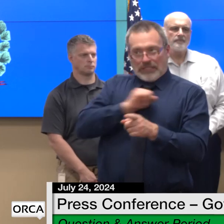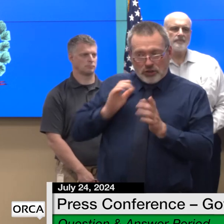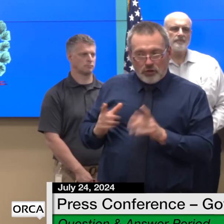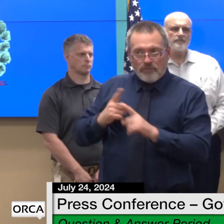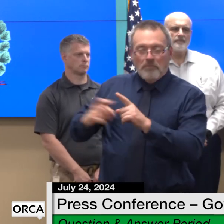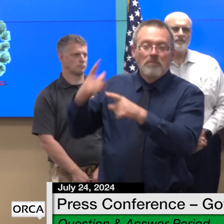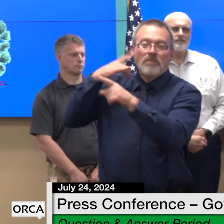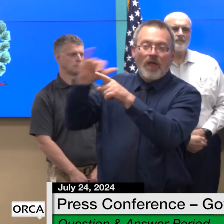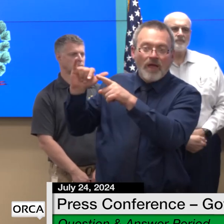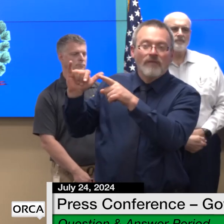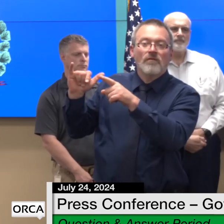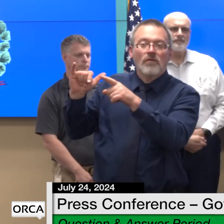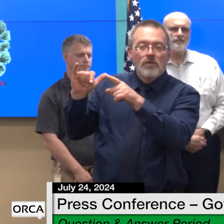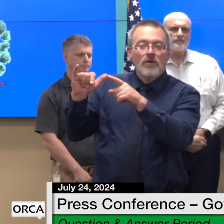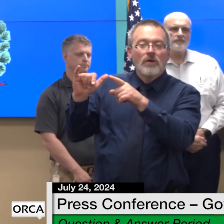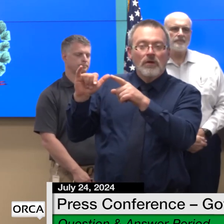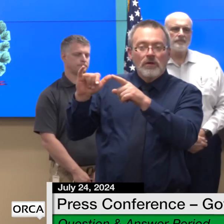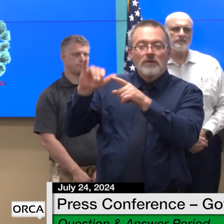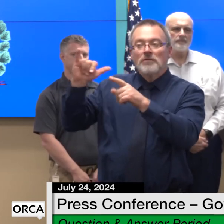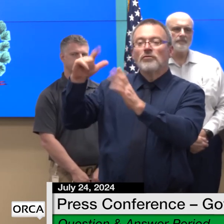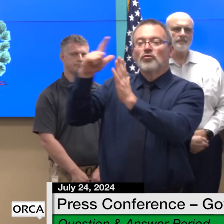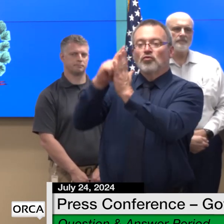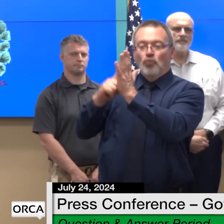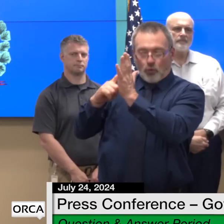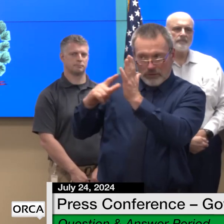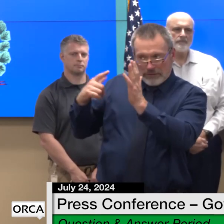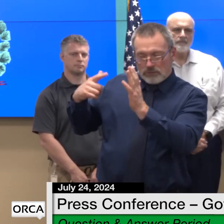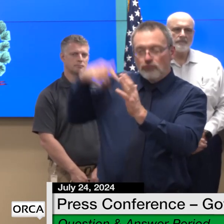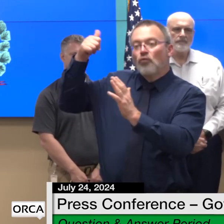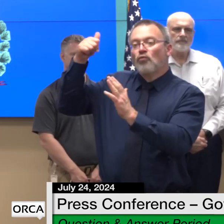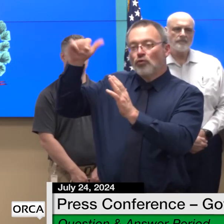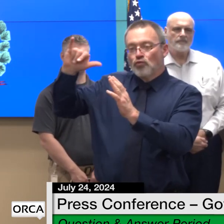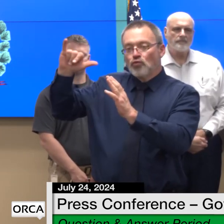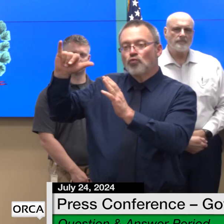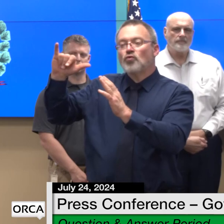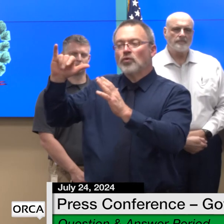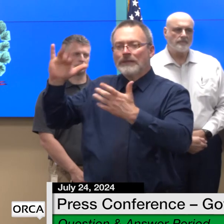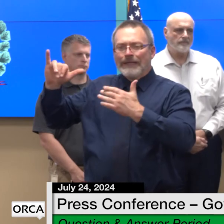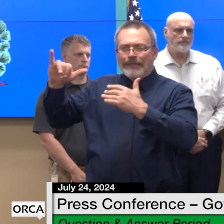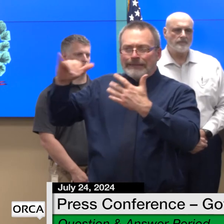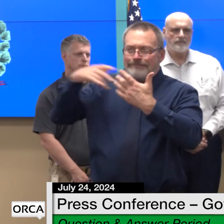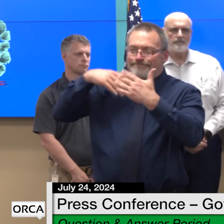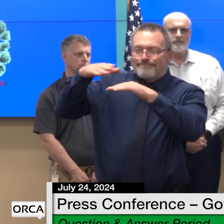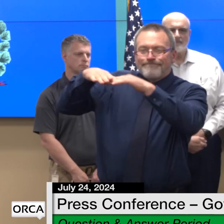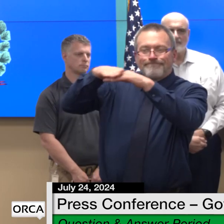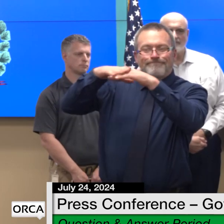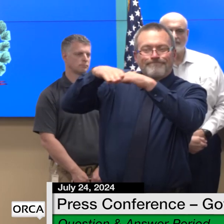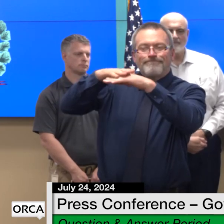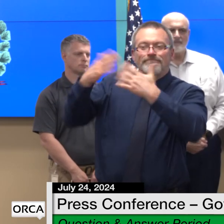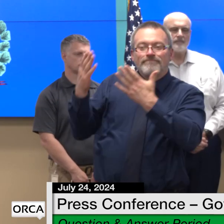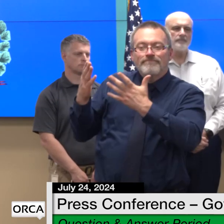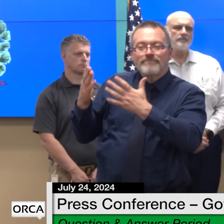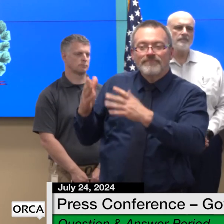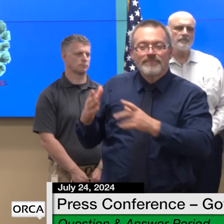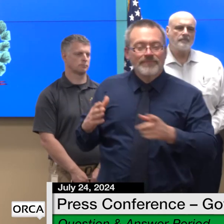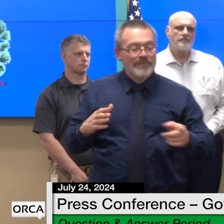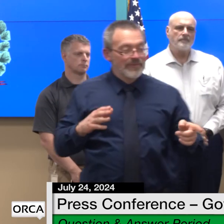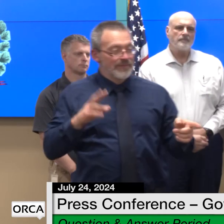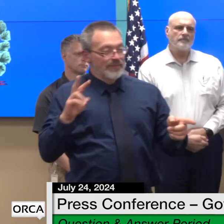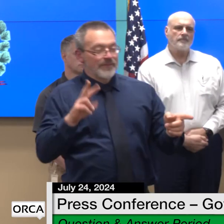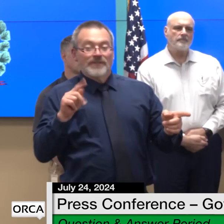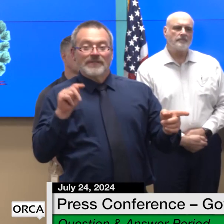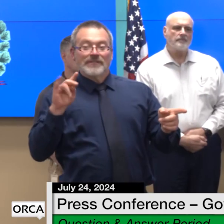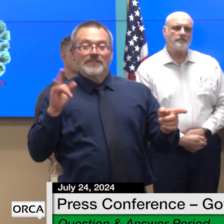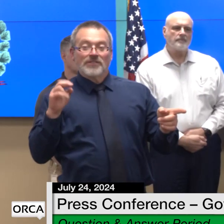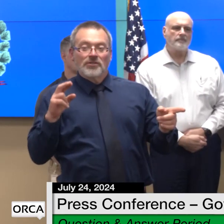a attorney general in California, and that's about it. You've made it really clear that you're not going to support Trump in